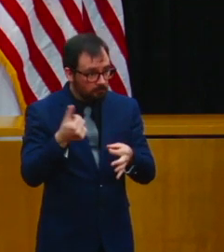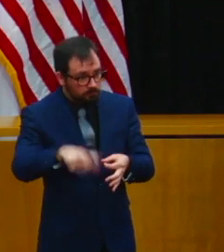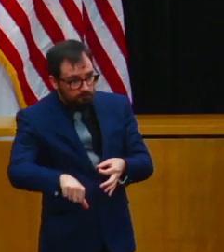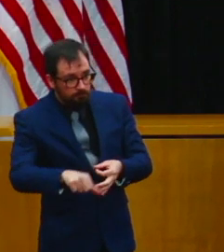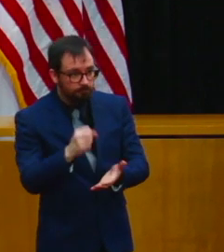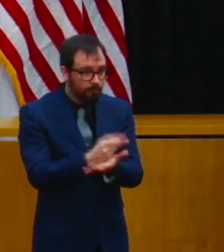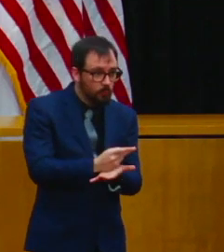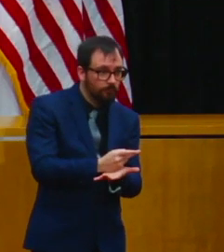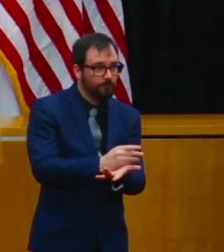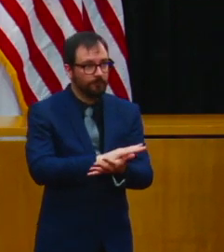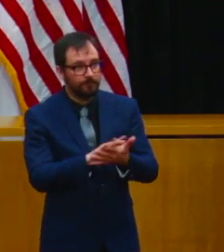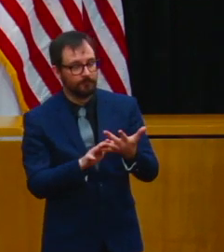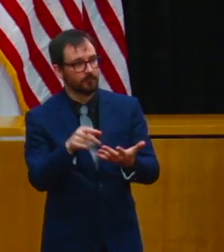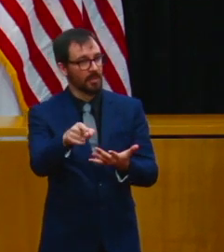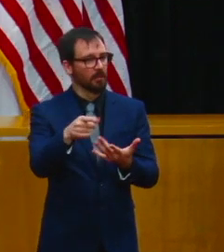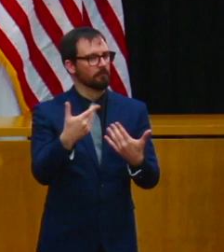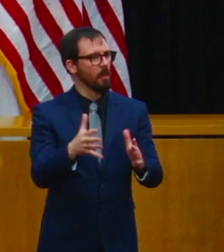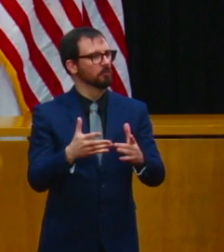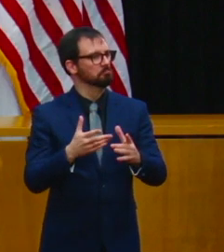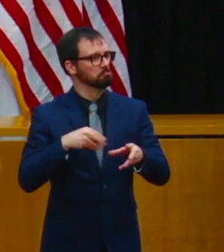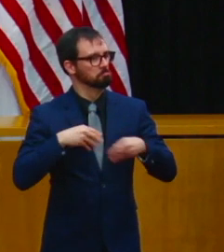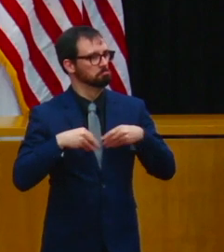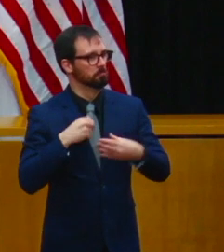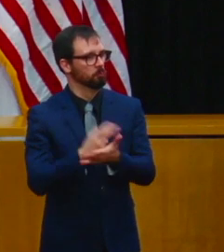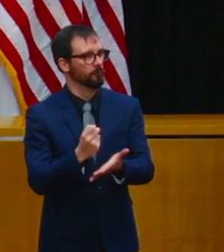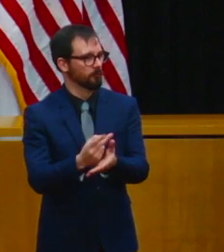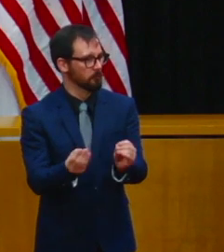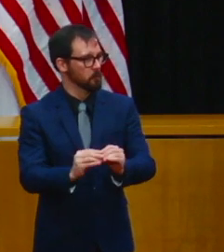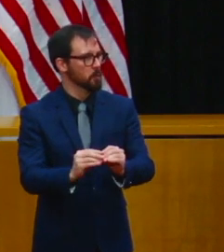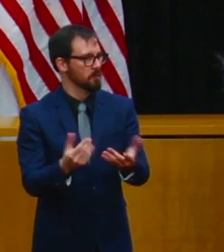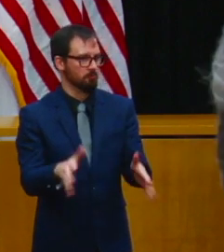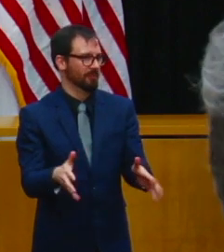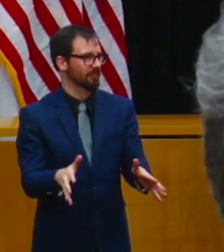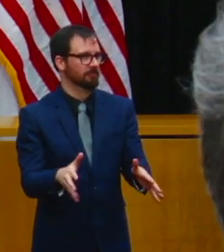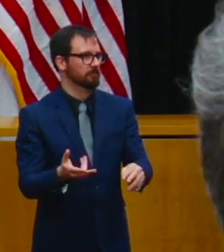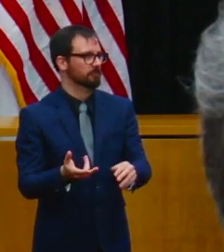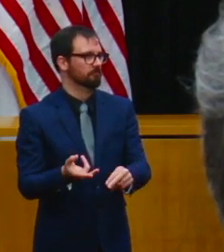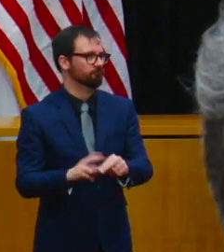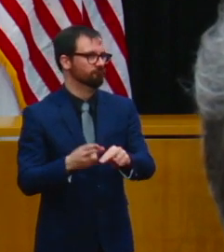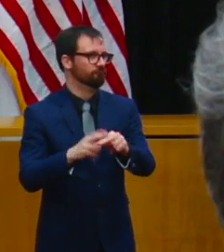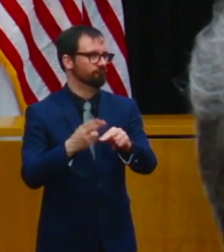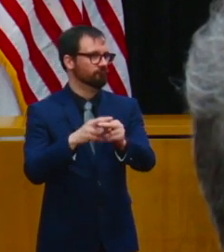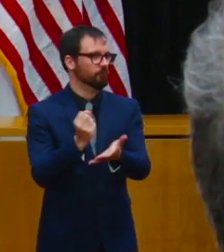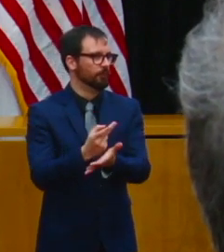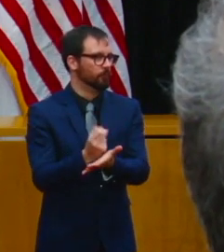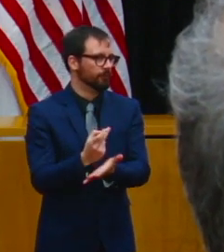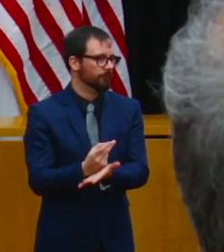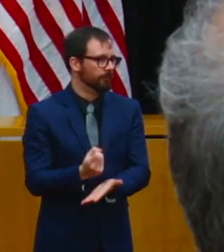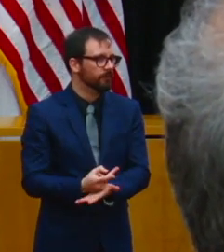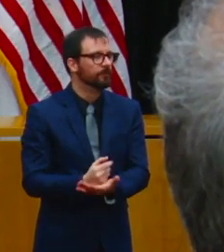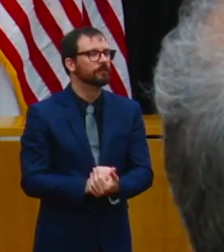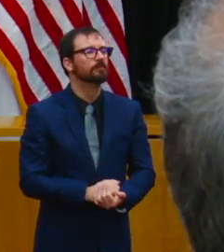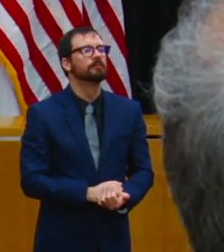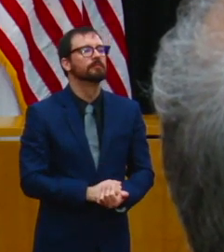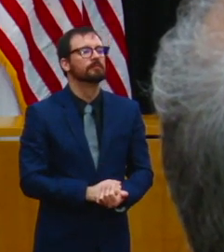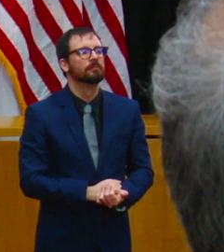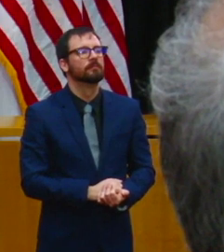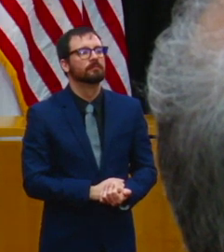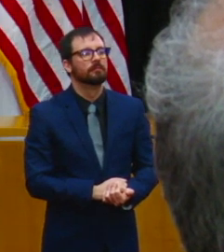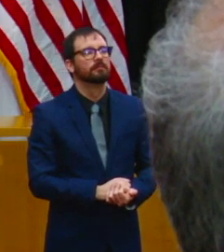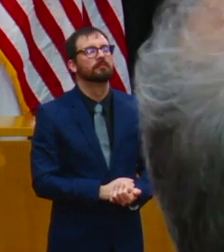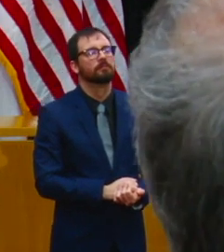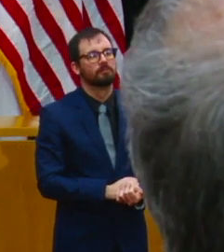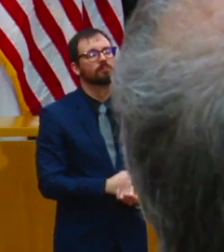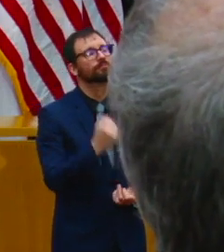items approved, including enrolling out-of-state providers and easing other provider requirements when they enroll in MassHealth. It